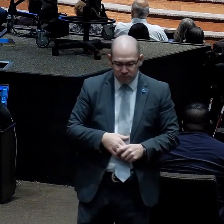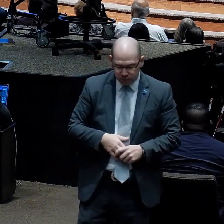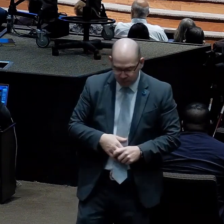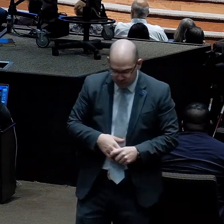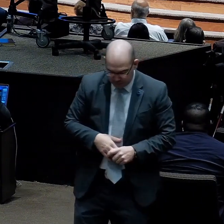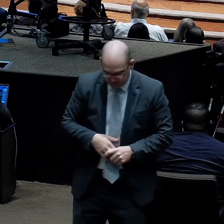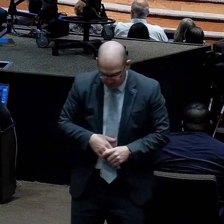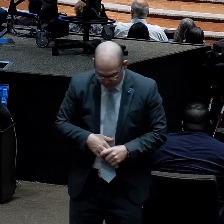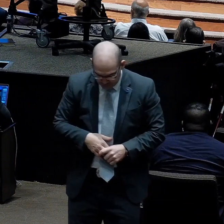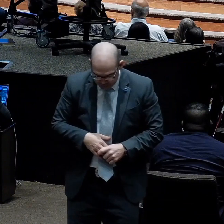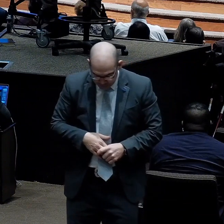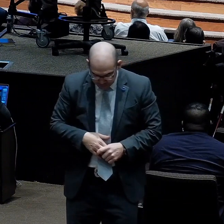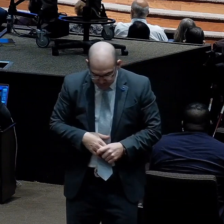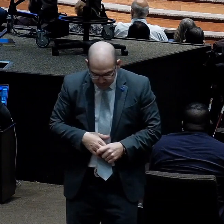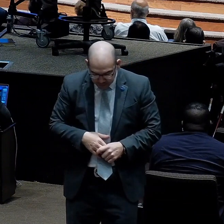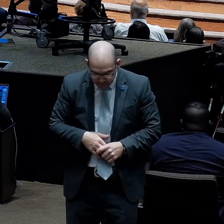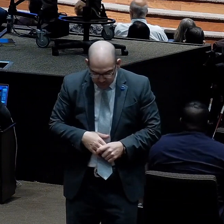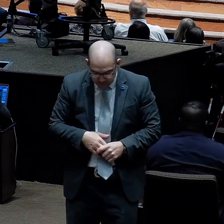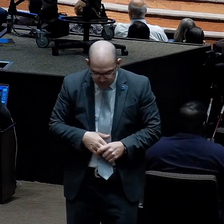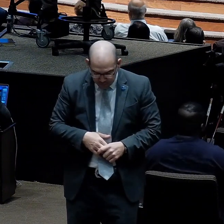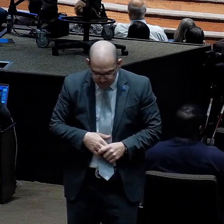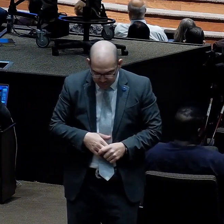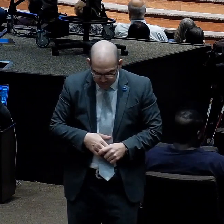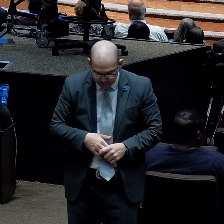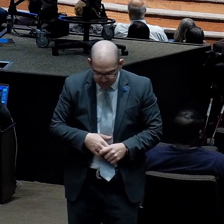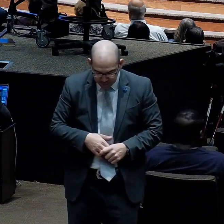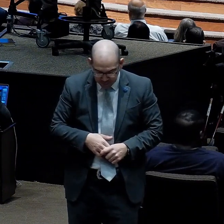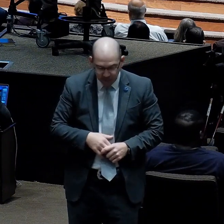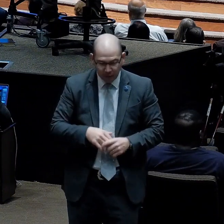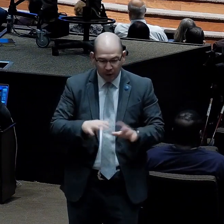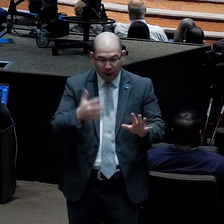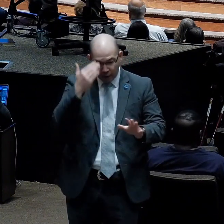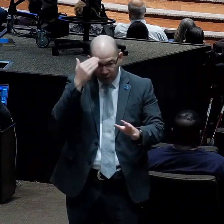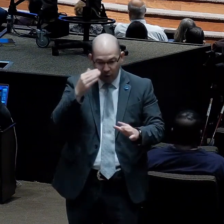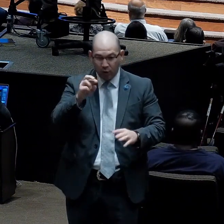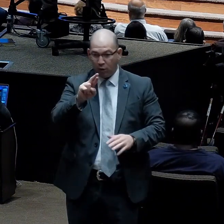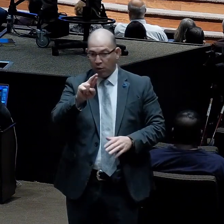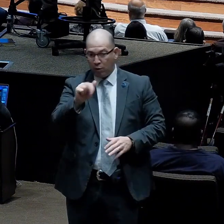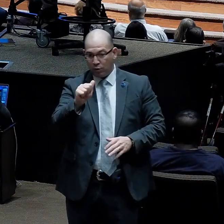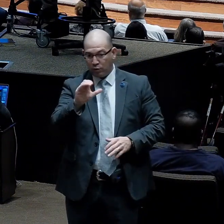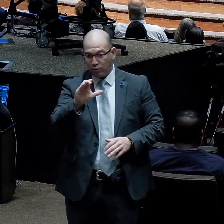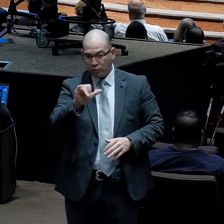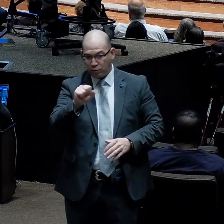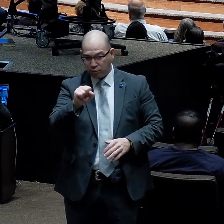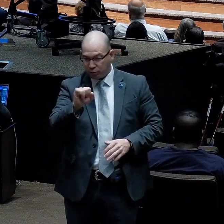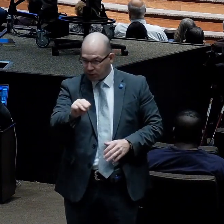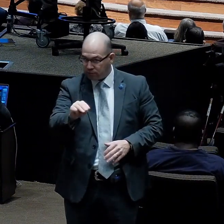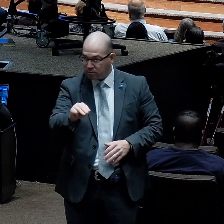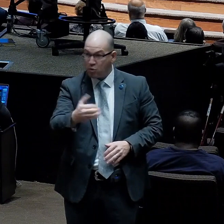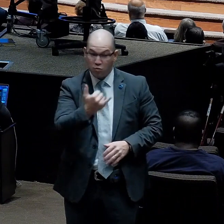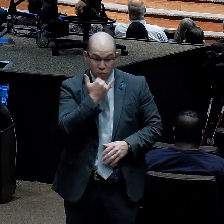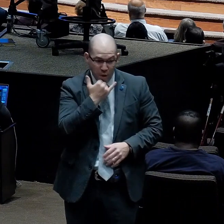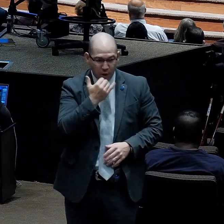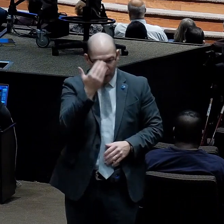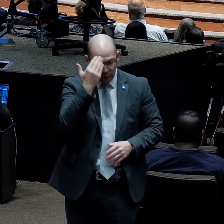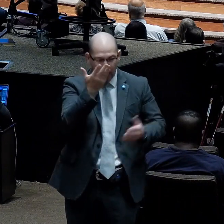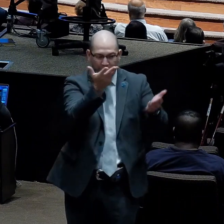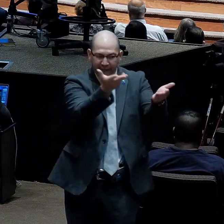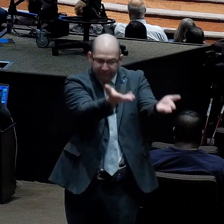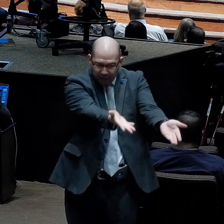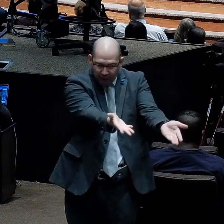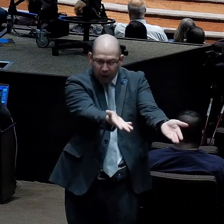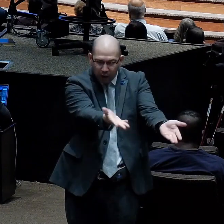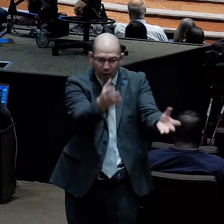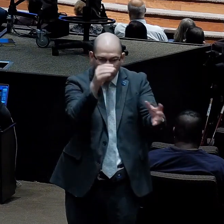And when there is a form of racism, and I know that word is thrown, and sometimes, as we said earlier this morning, it's just an